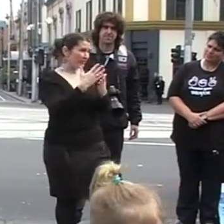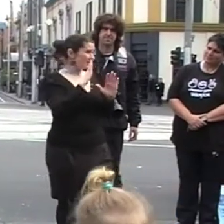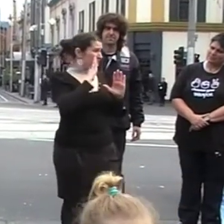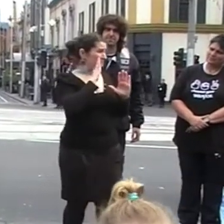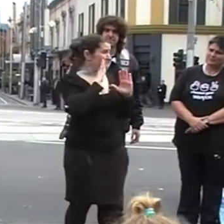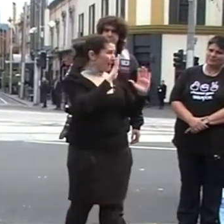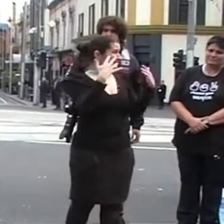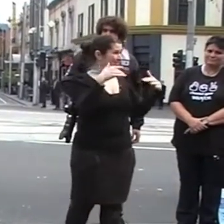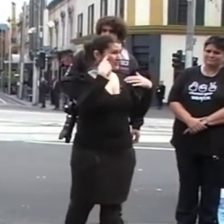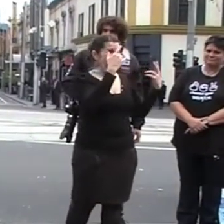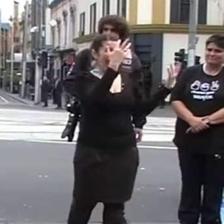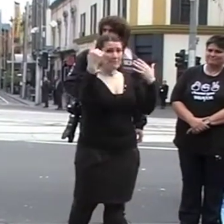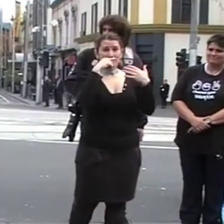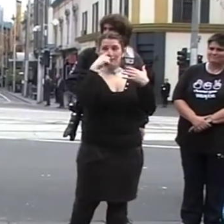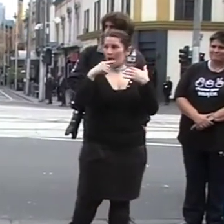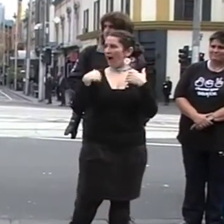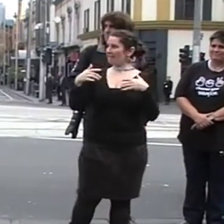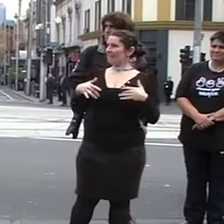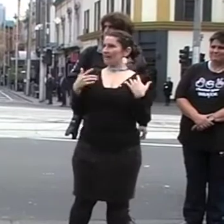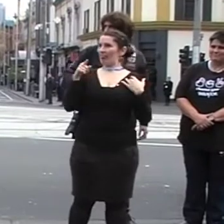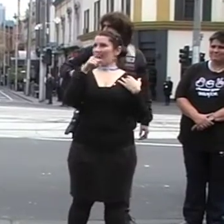here. Probably the biggest audience I've ever had.